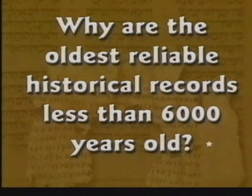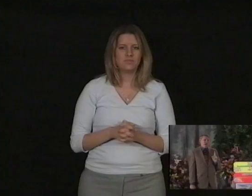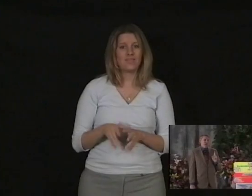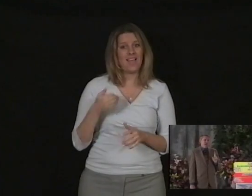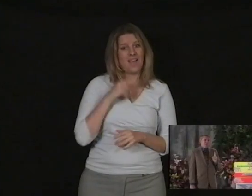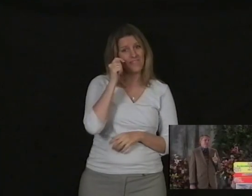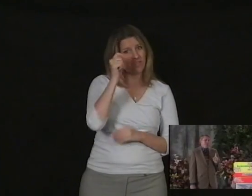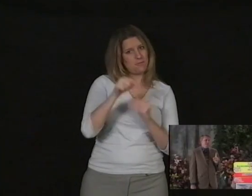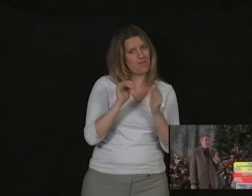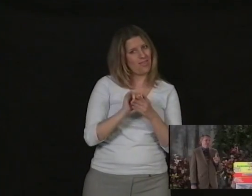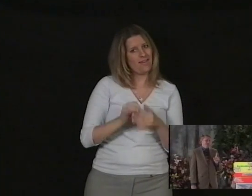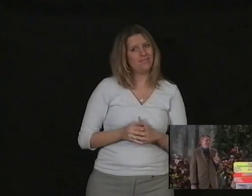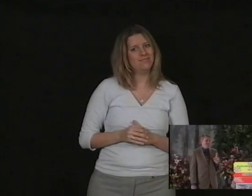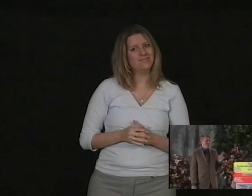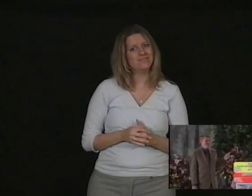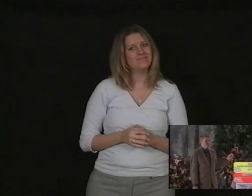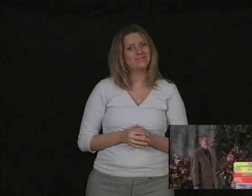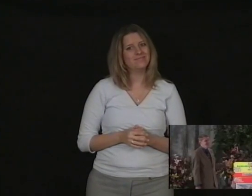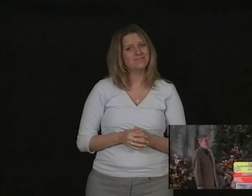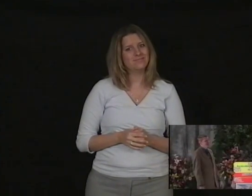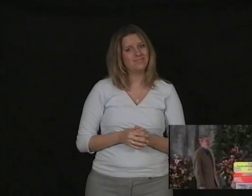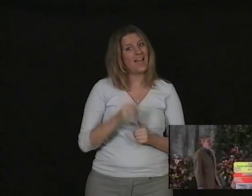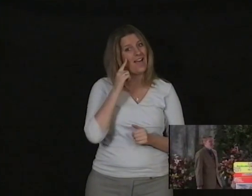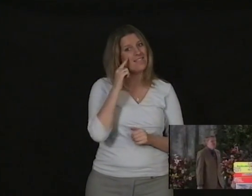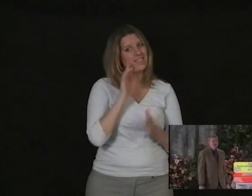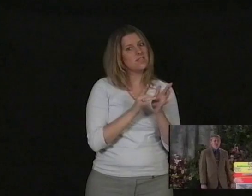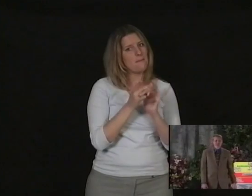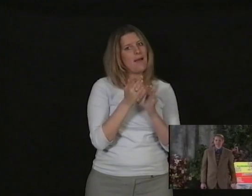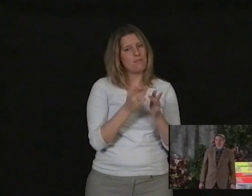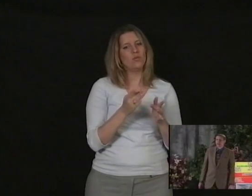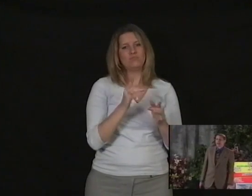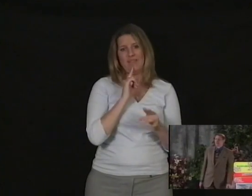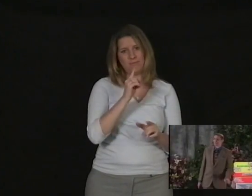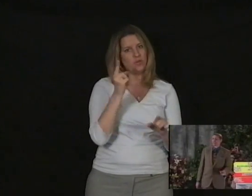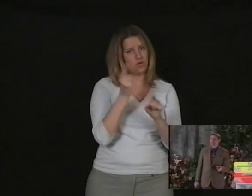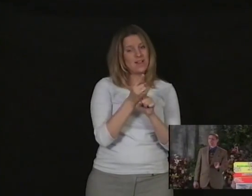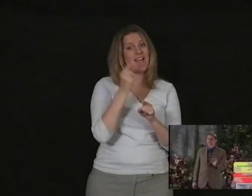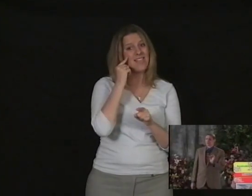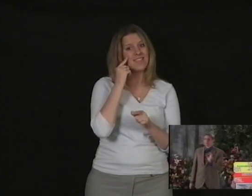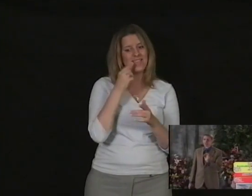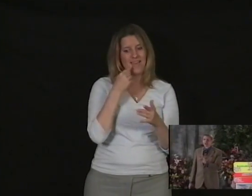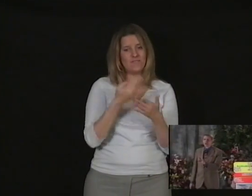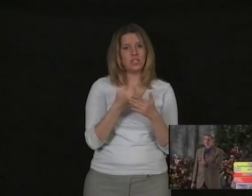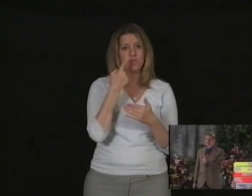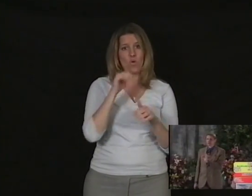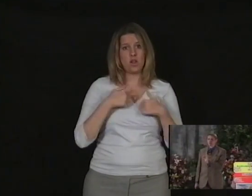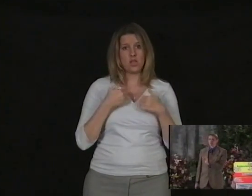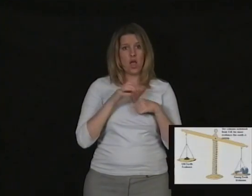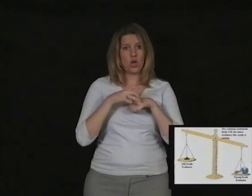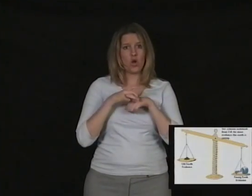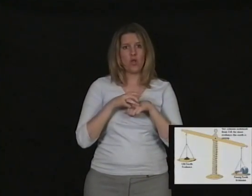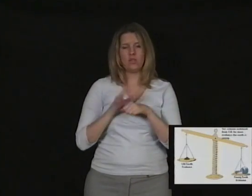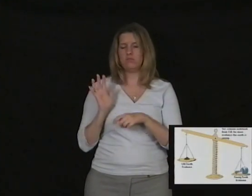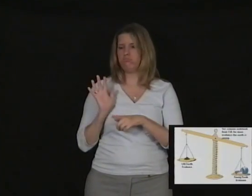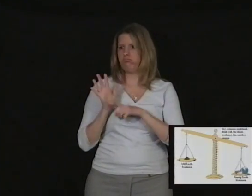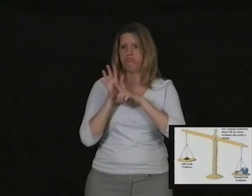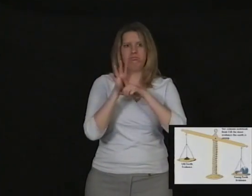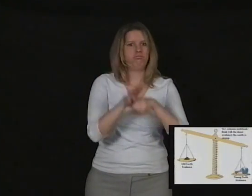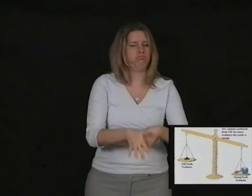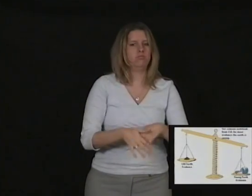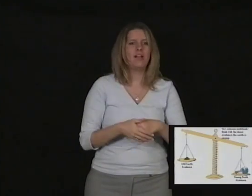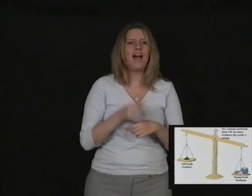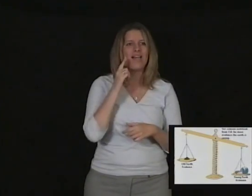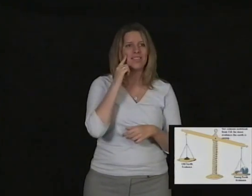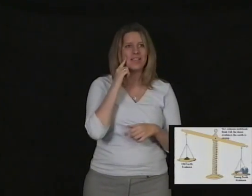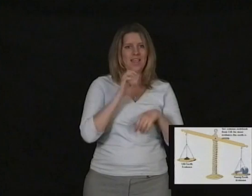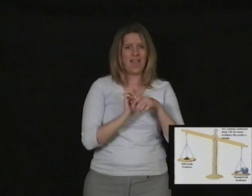I have a theory about that. I think the Bible is absolutely correct. I think the evidence for a young earth is overwhelming.